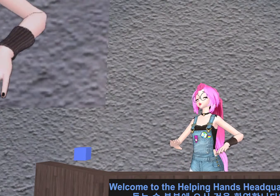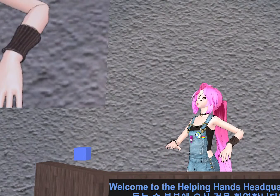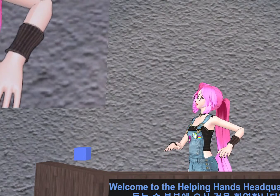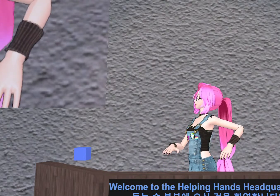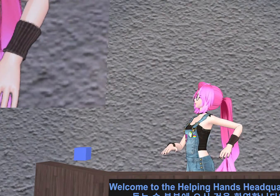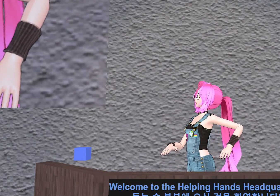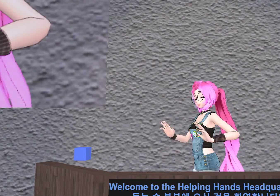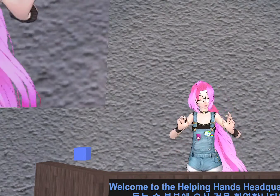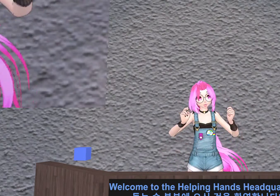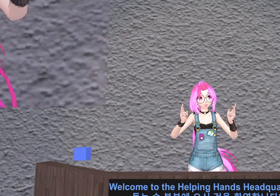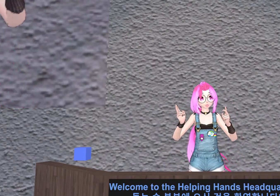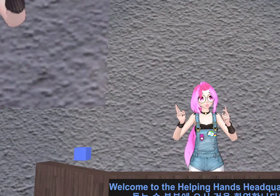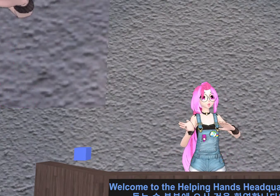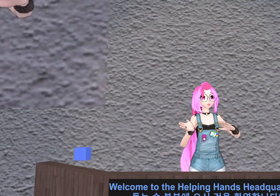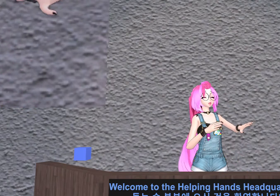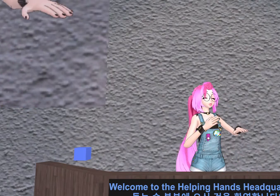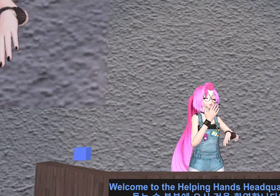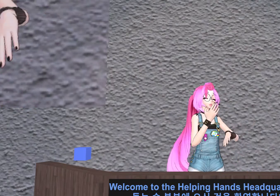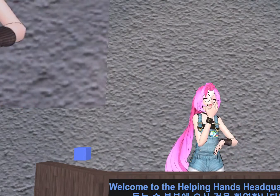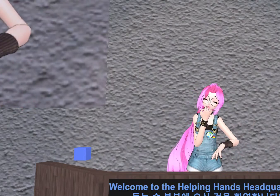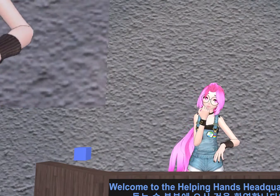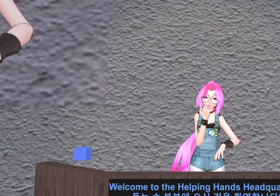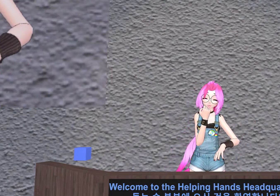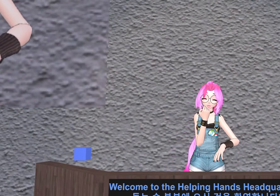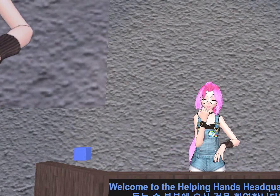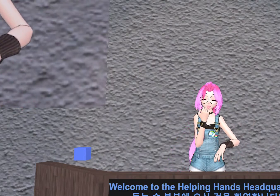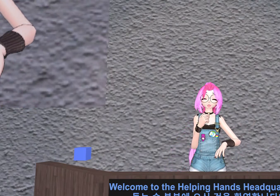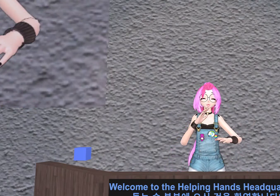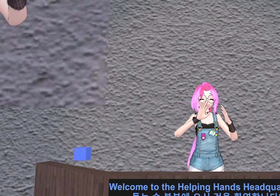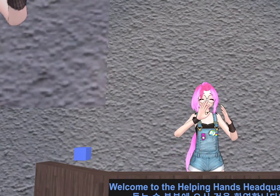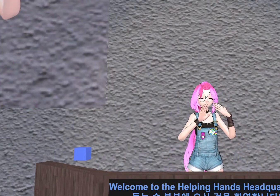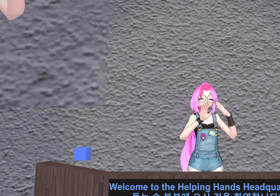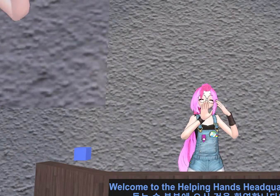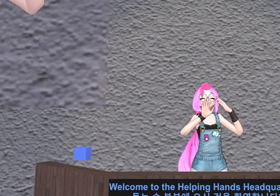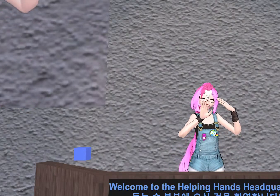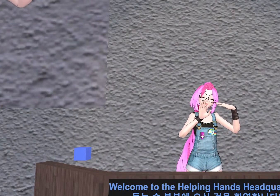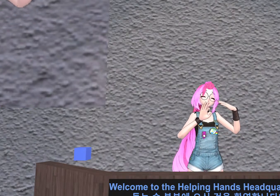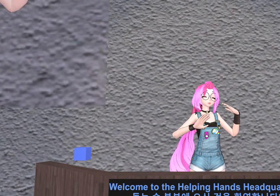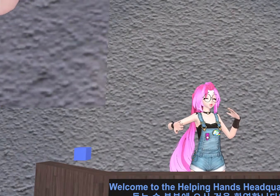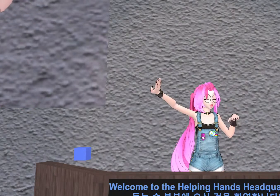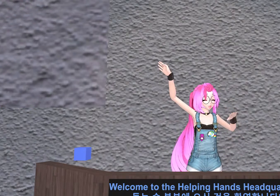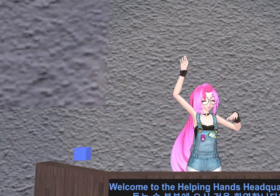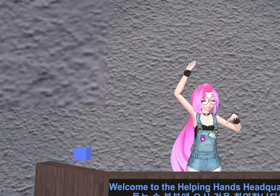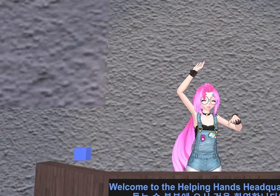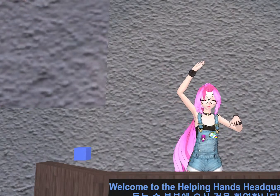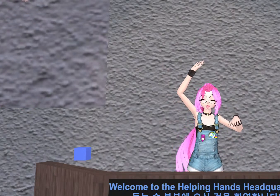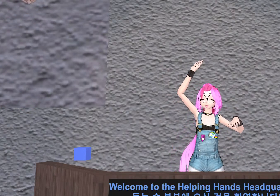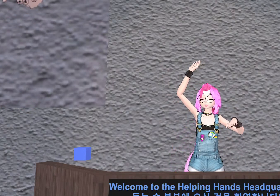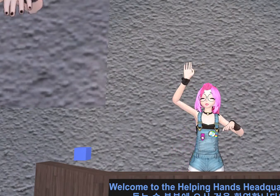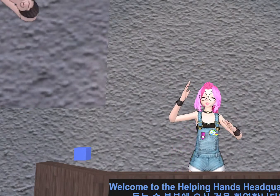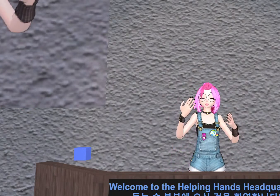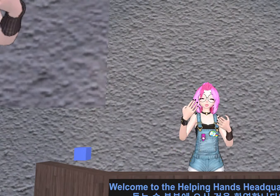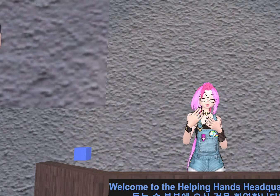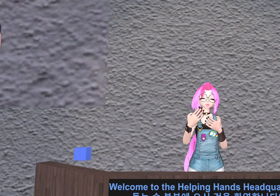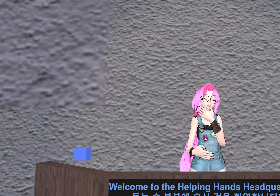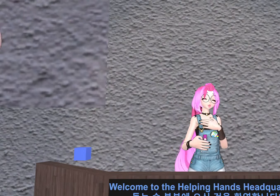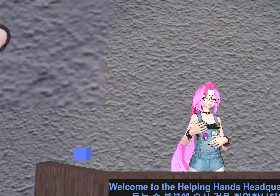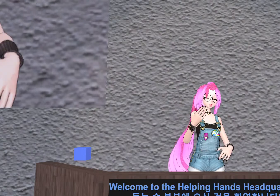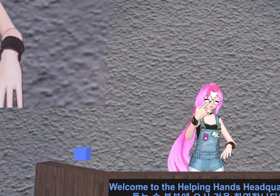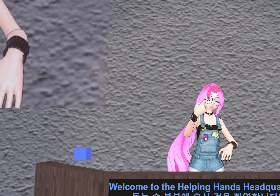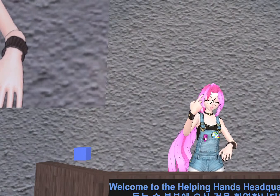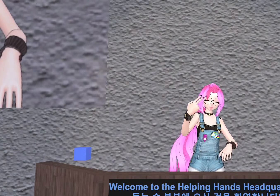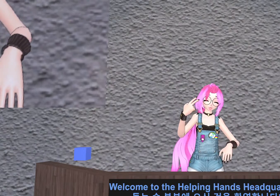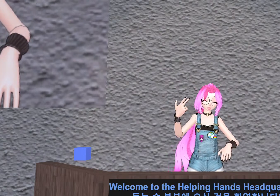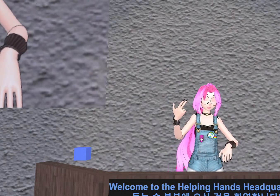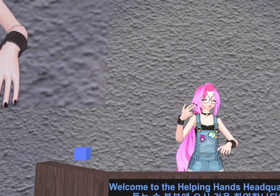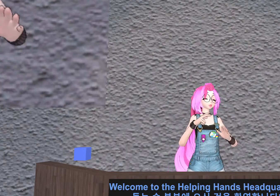Wow. Okay. So with that out of the way, I'm gonna ask you guys to mute your microphones now. And I'm gonna also ask for you to raise your hand if